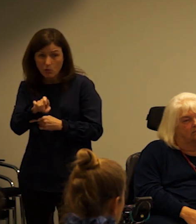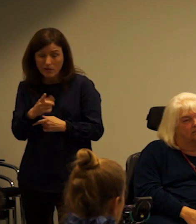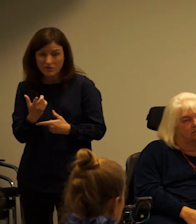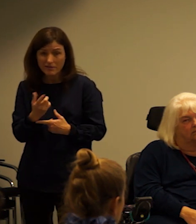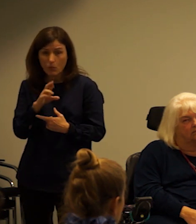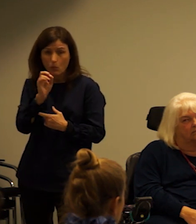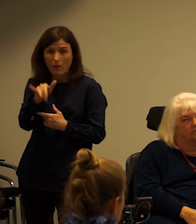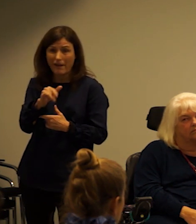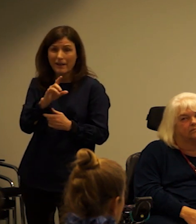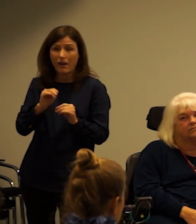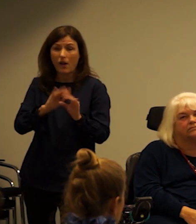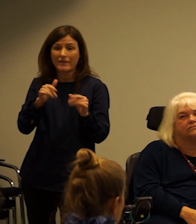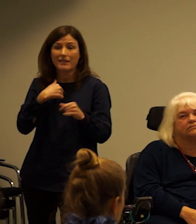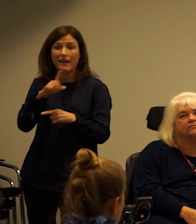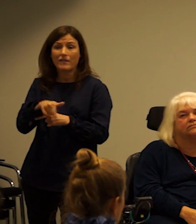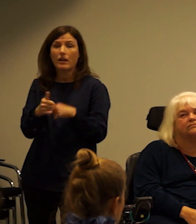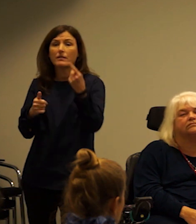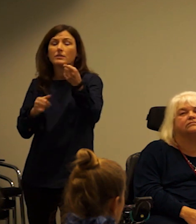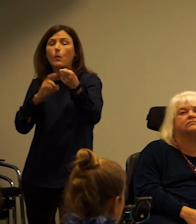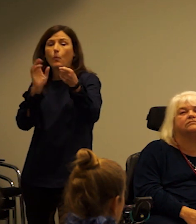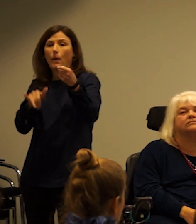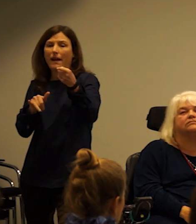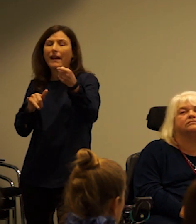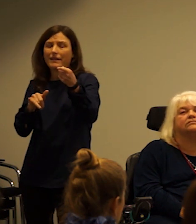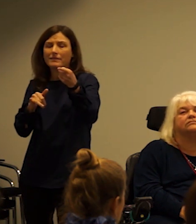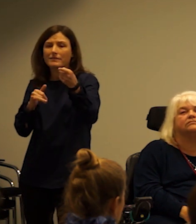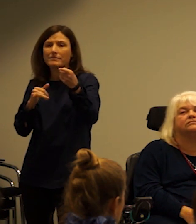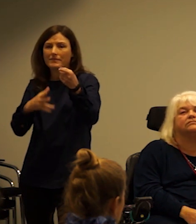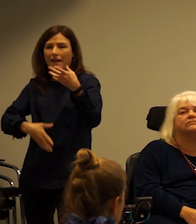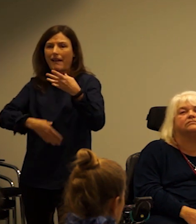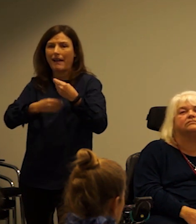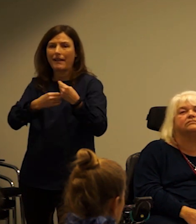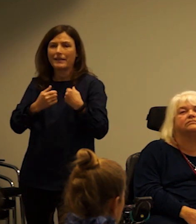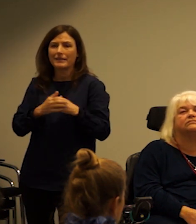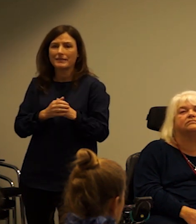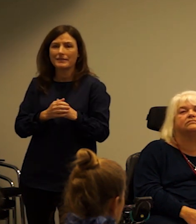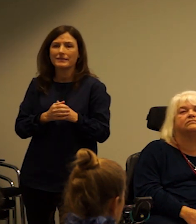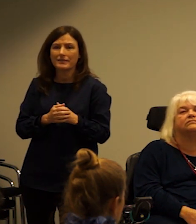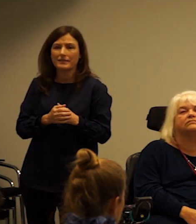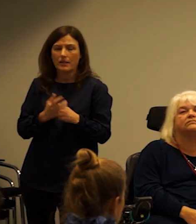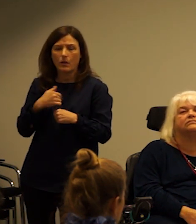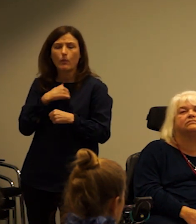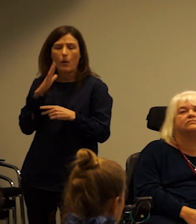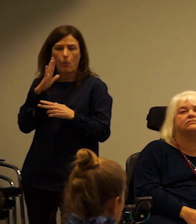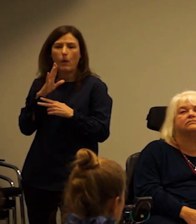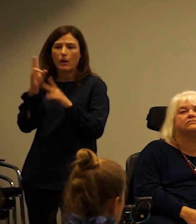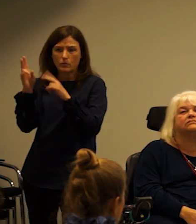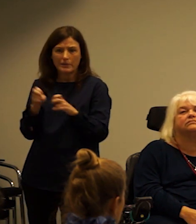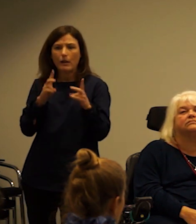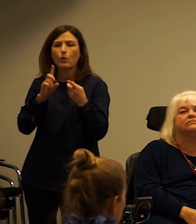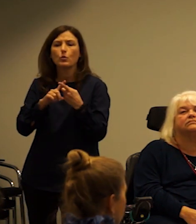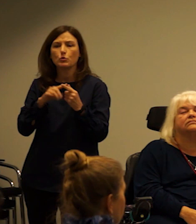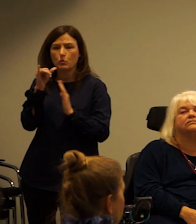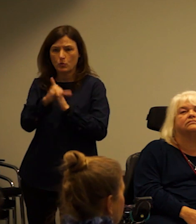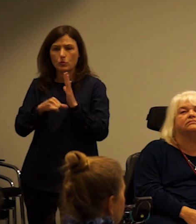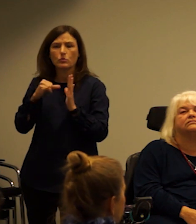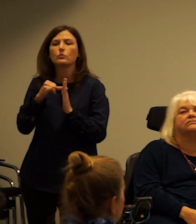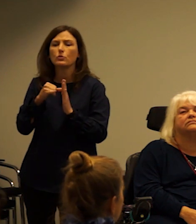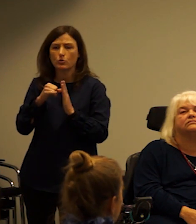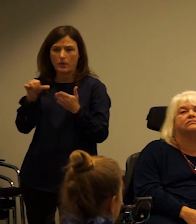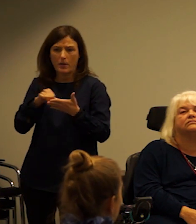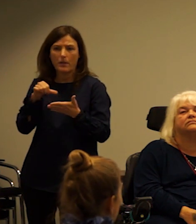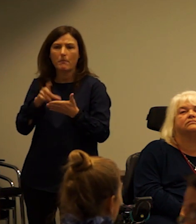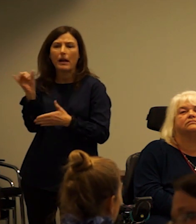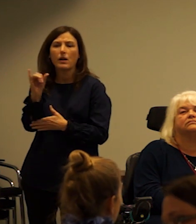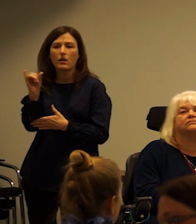Ray obviously has a... And if I may add something, I won't edit this part out. We'll put it on our YouTube page. Oh, okay. There you go.